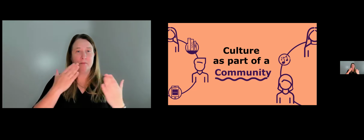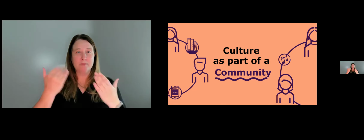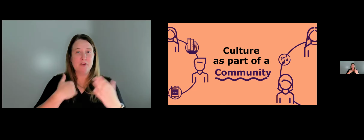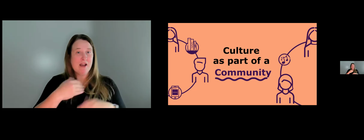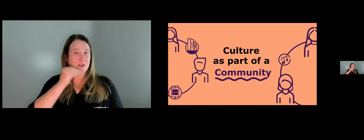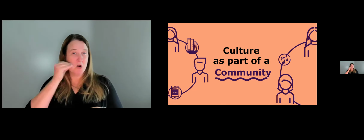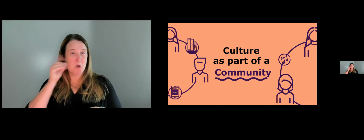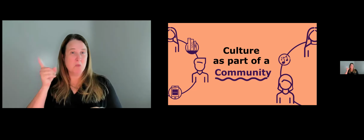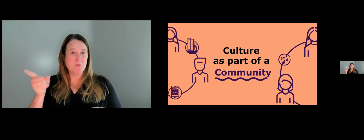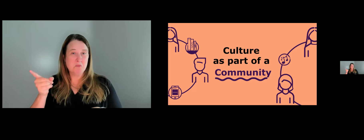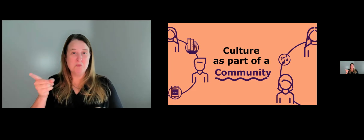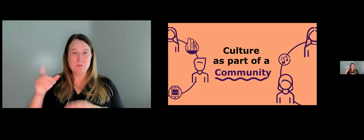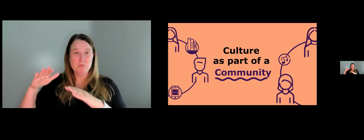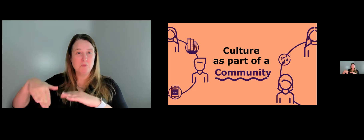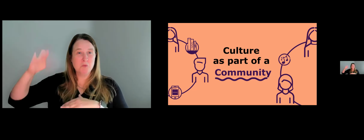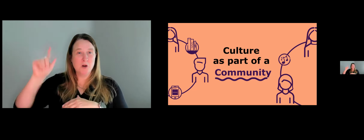a degree program.